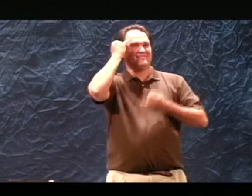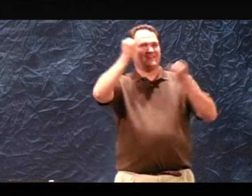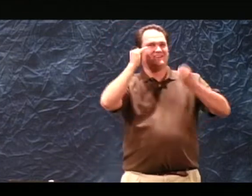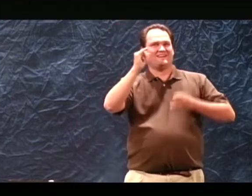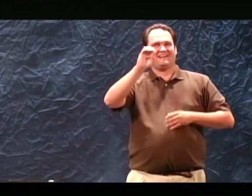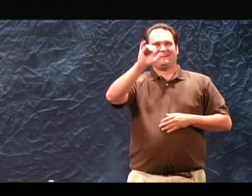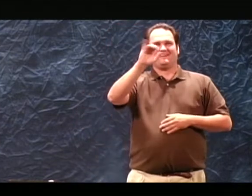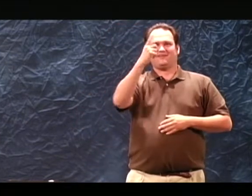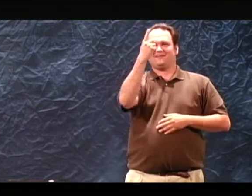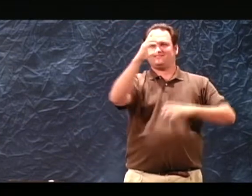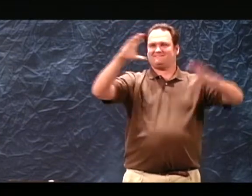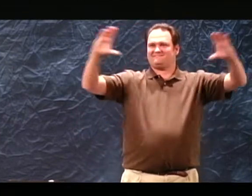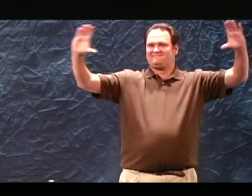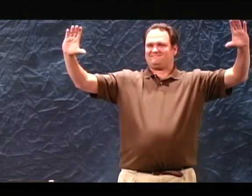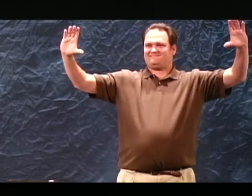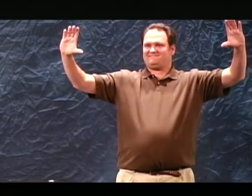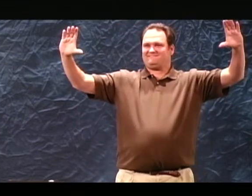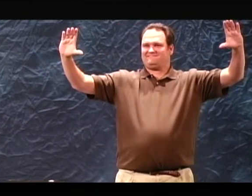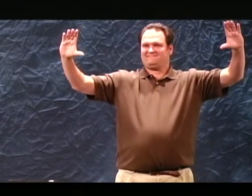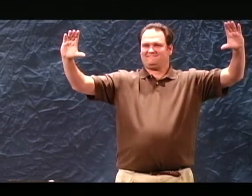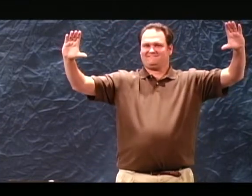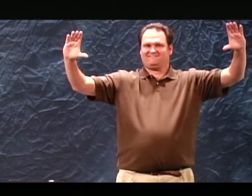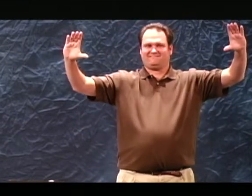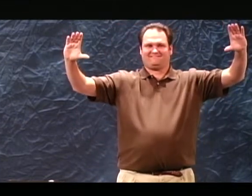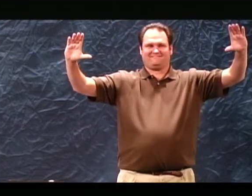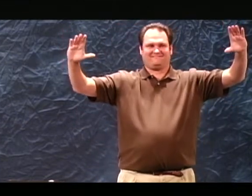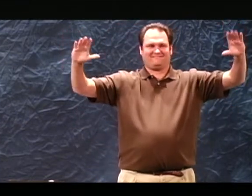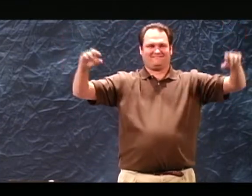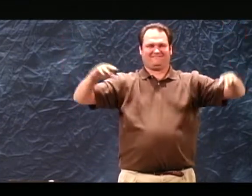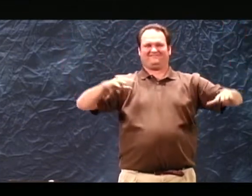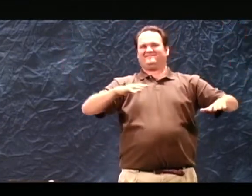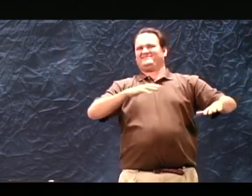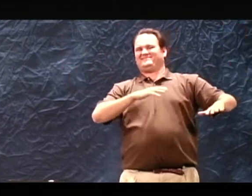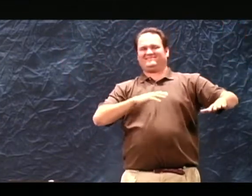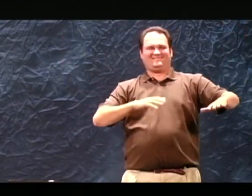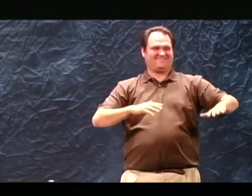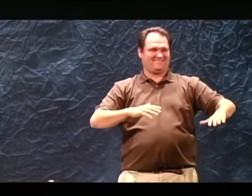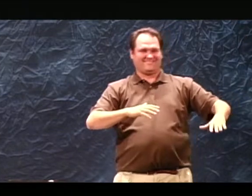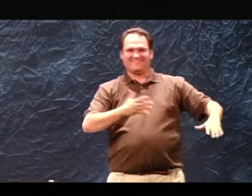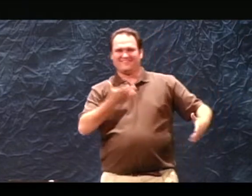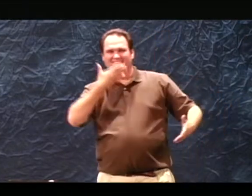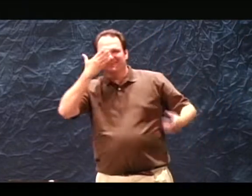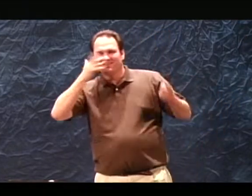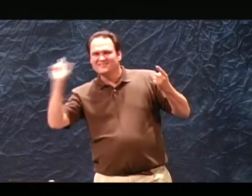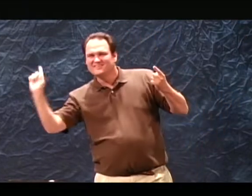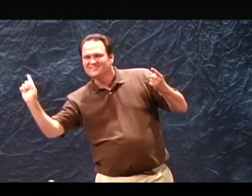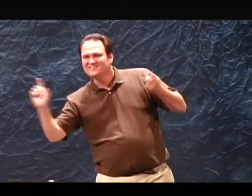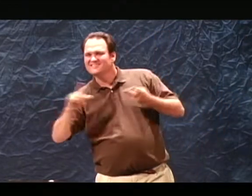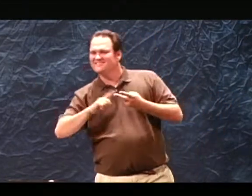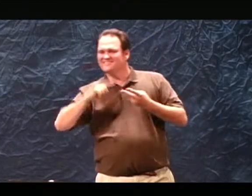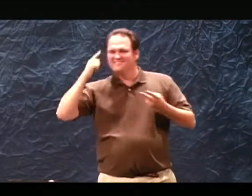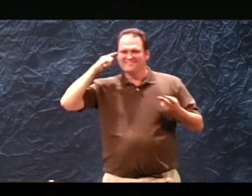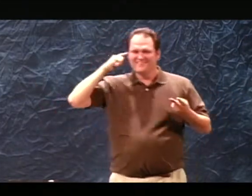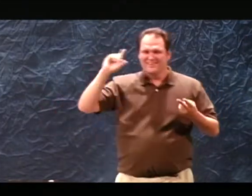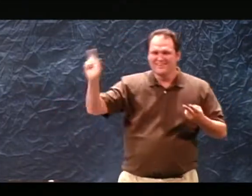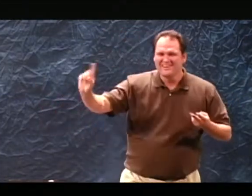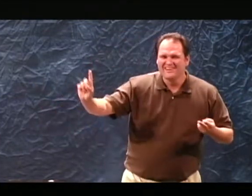and i know this is somebody laughed over the idea of us being one big gigantic eyeball